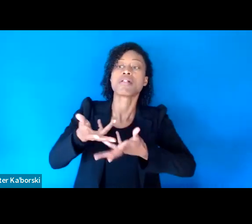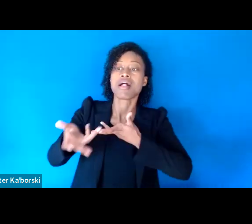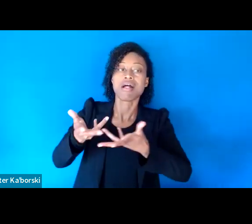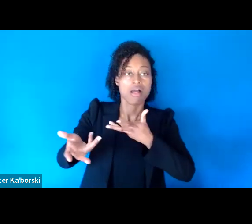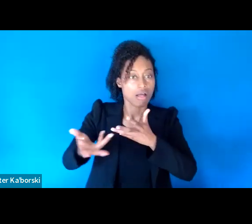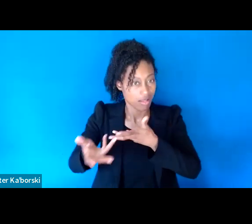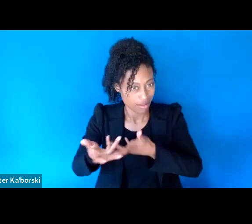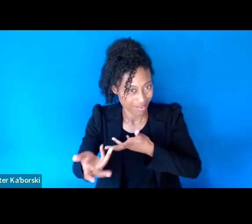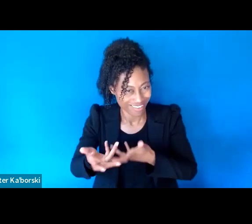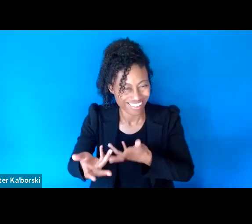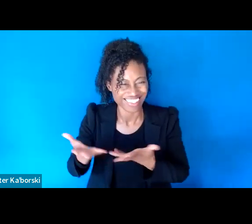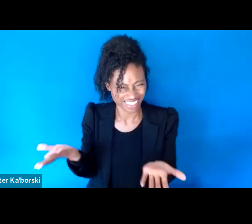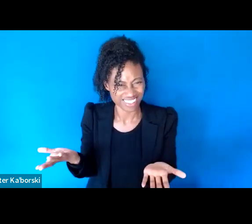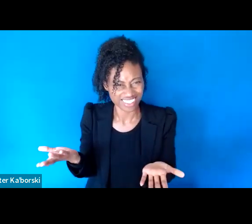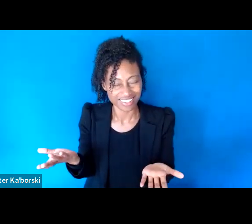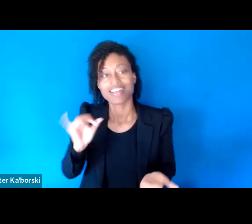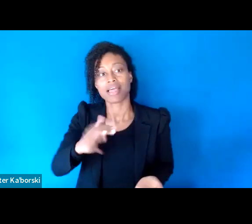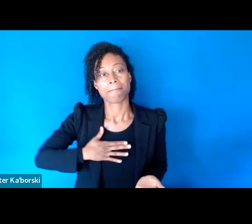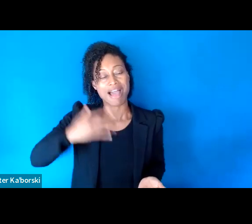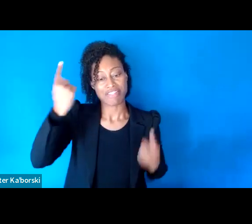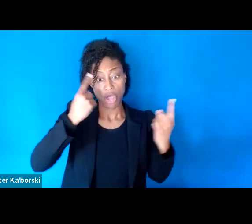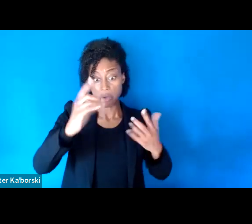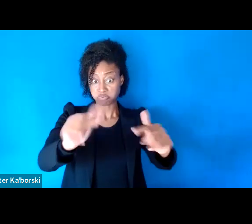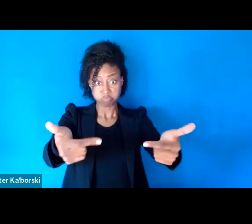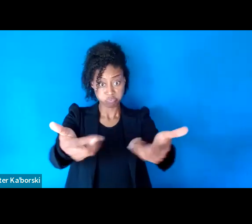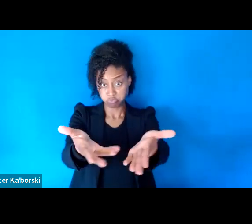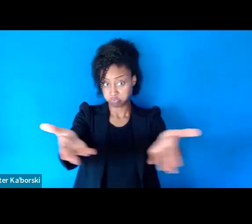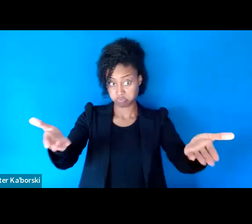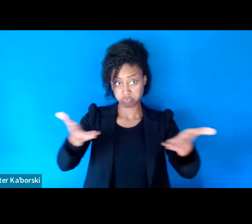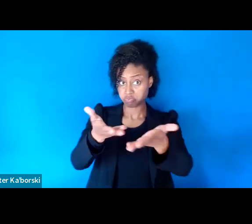on it. Like I said, somebody else can take it if they want to.